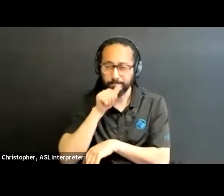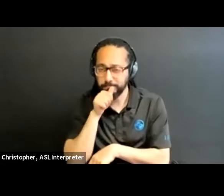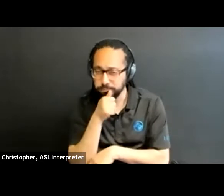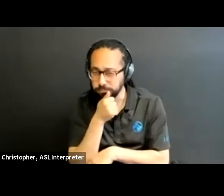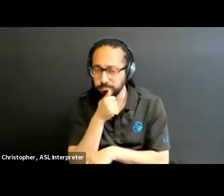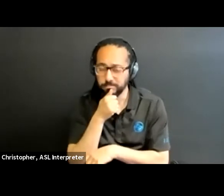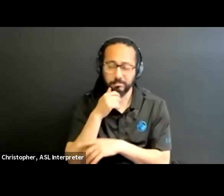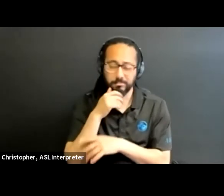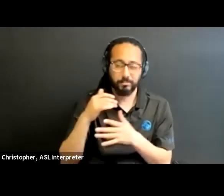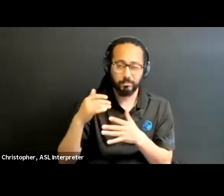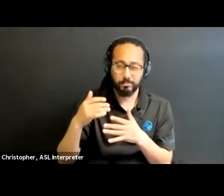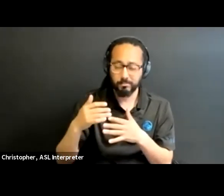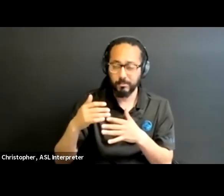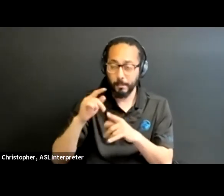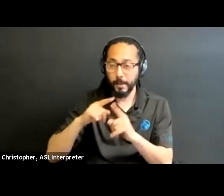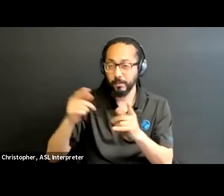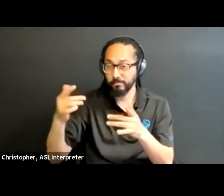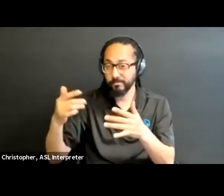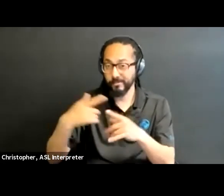ongoing.